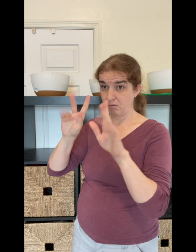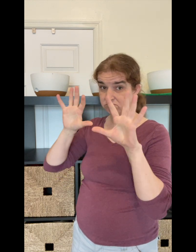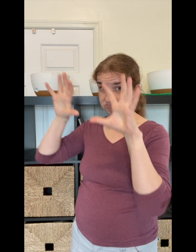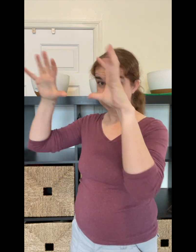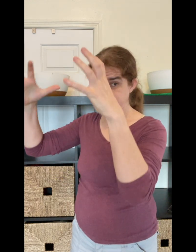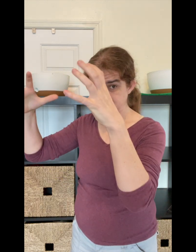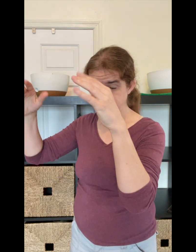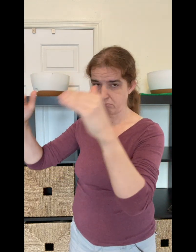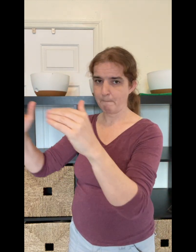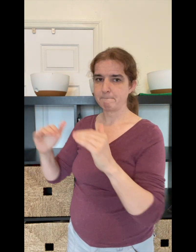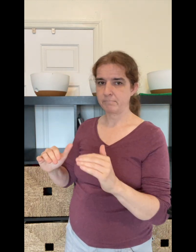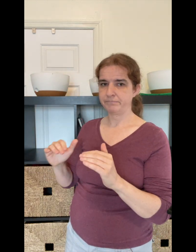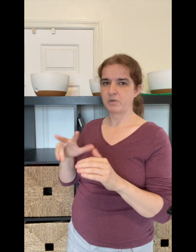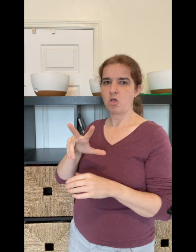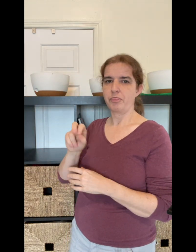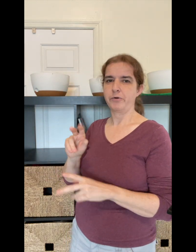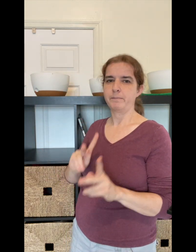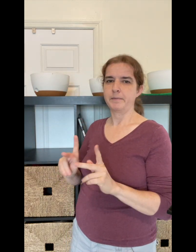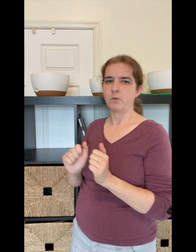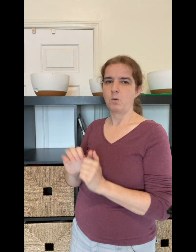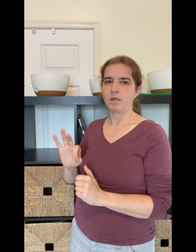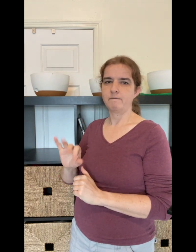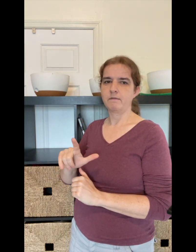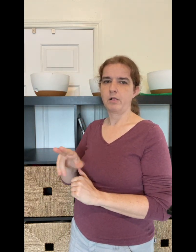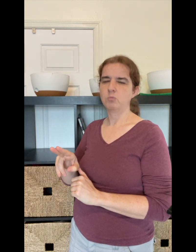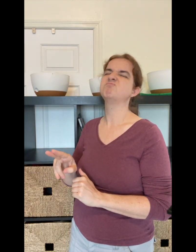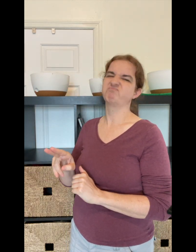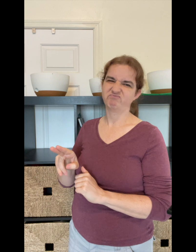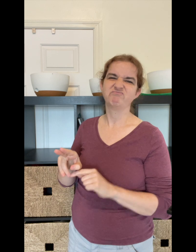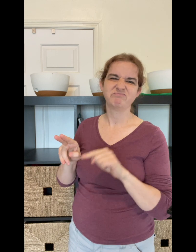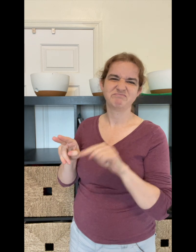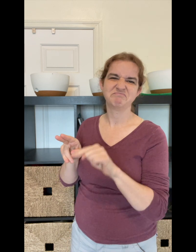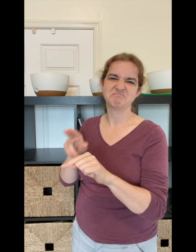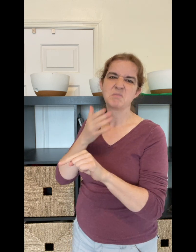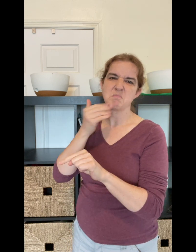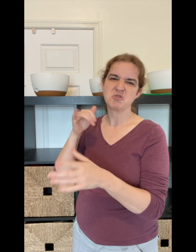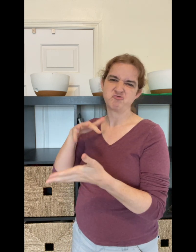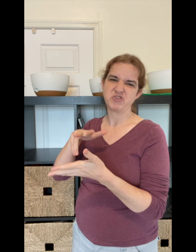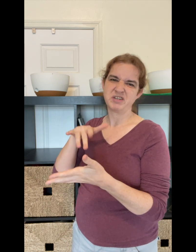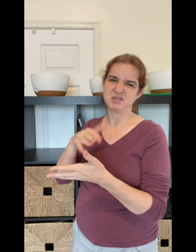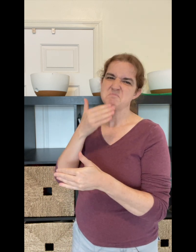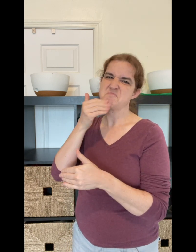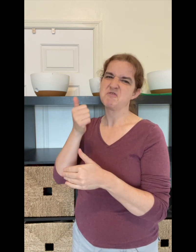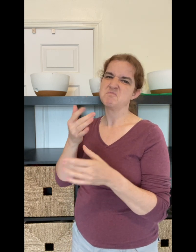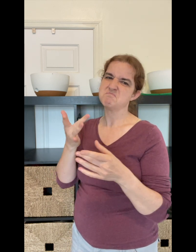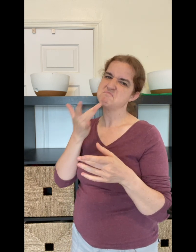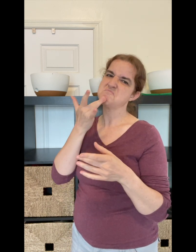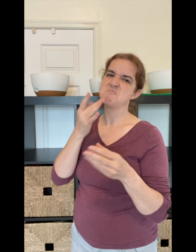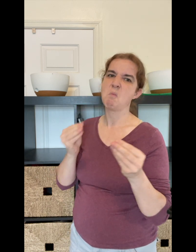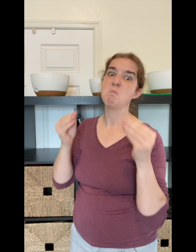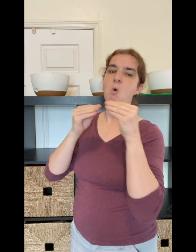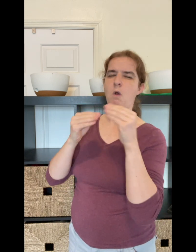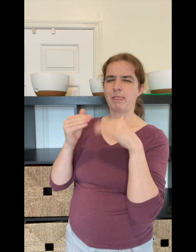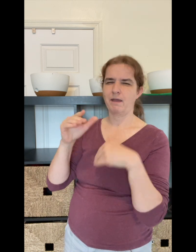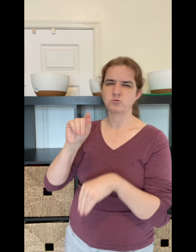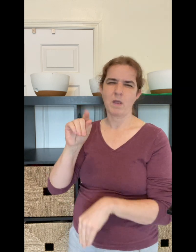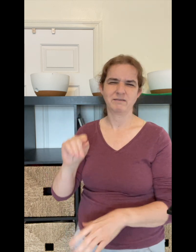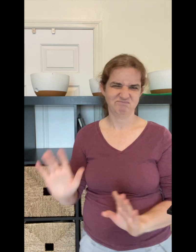has 200 people altogether and 30 of those people have the flu. That would be better for a study. That would be better. I would prefer to have more